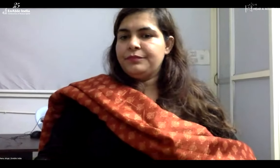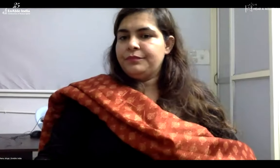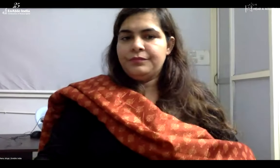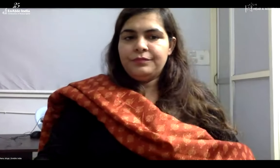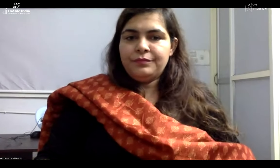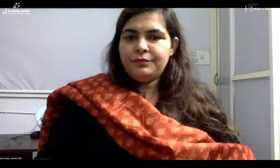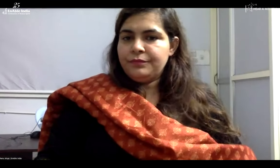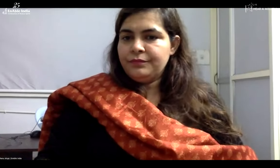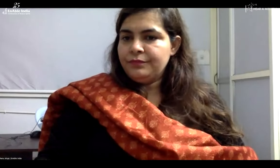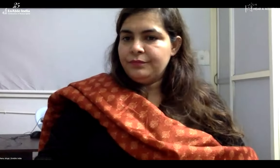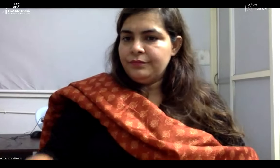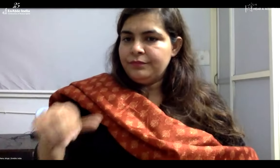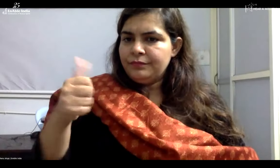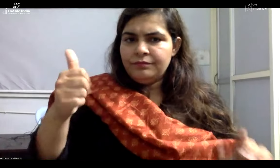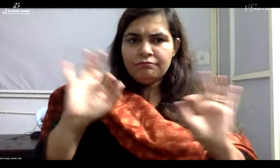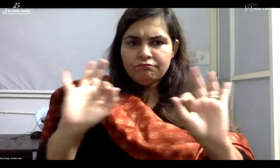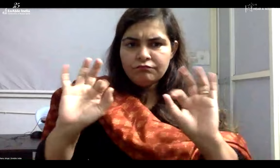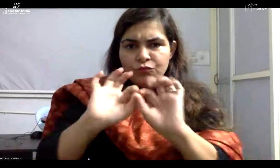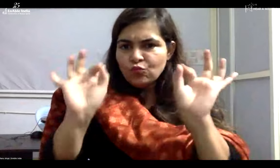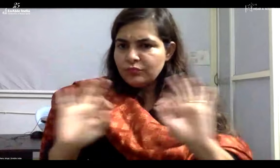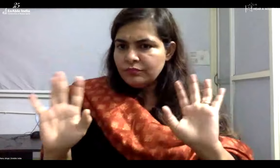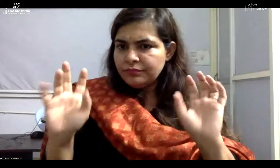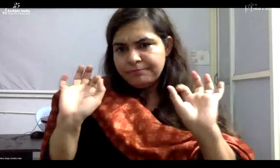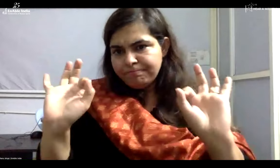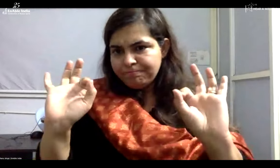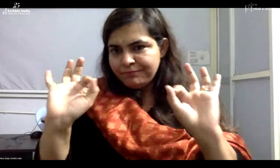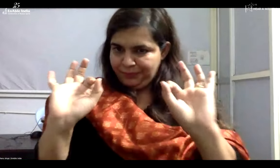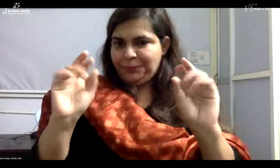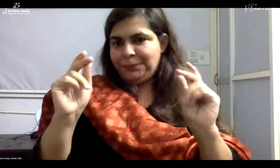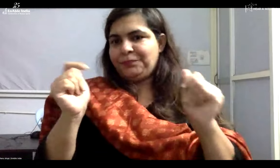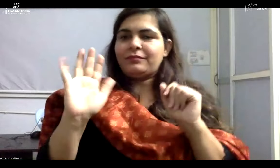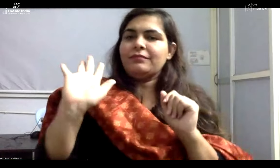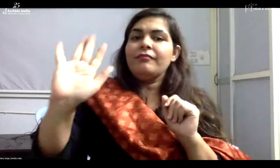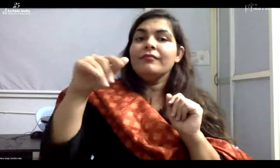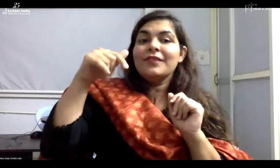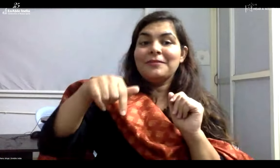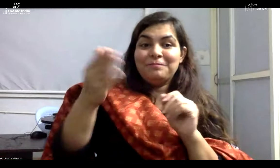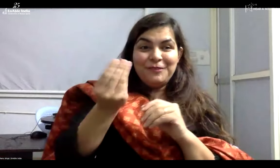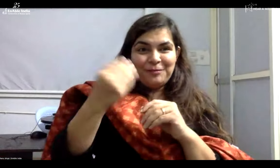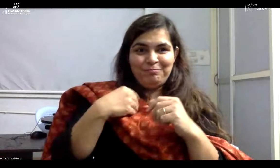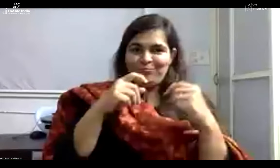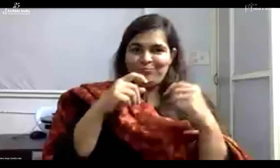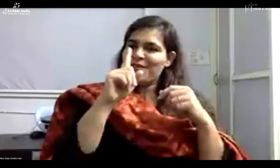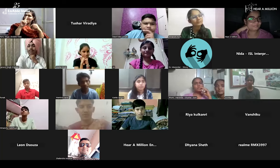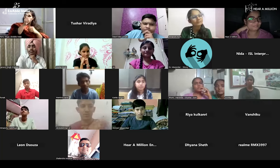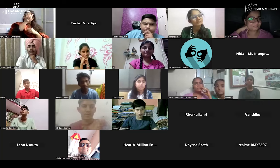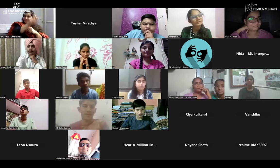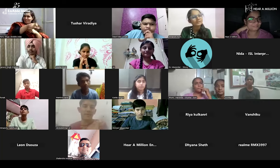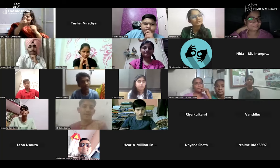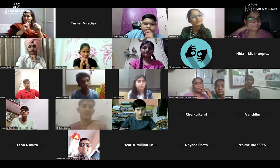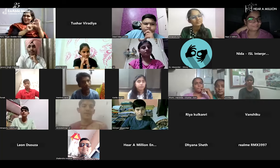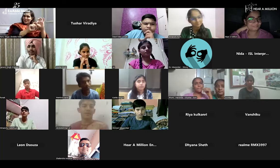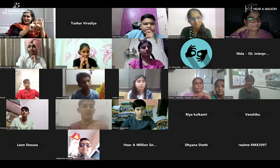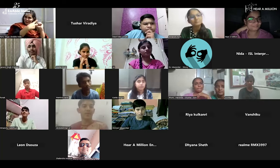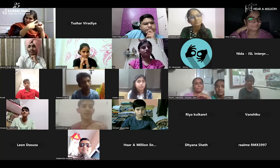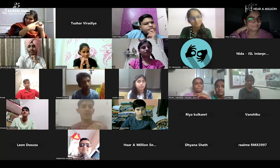F F O O Okay, F T B A L. O O T. Oh, I love football. Oh, football. you I like love enjoy football? playing